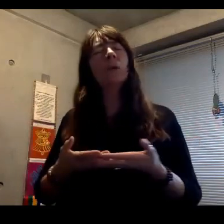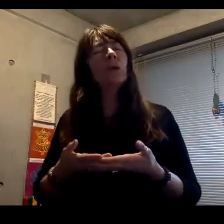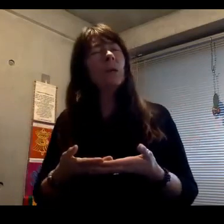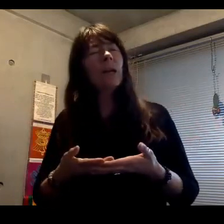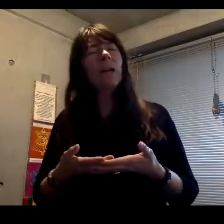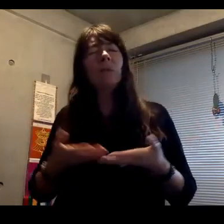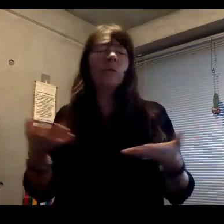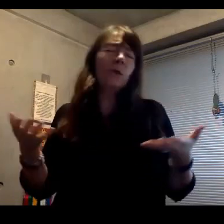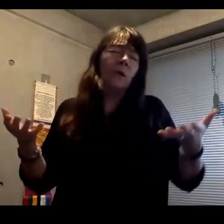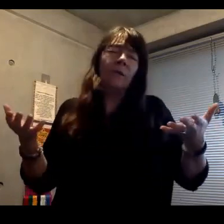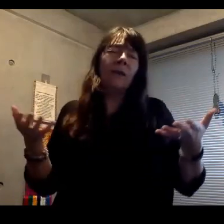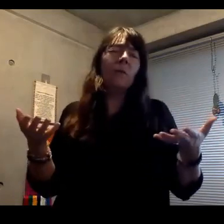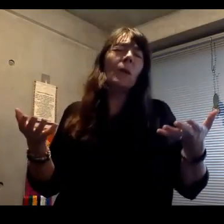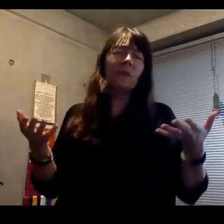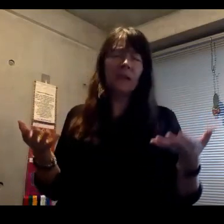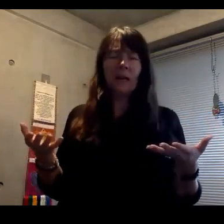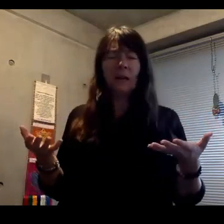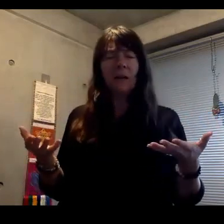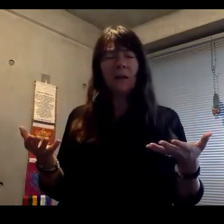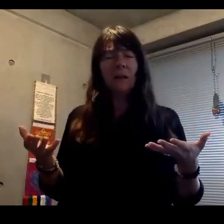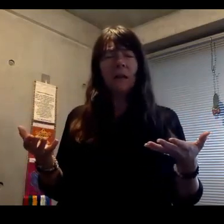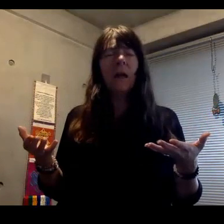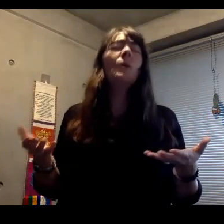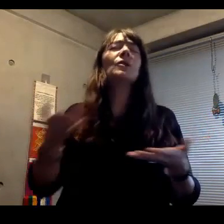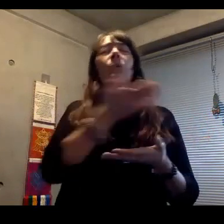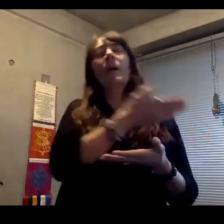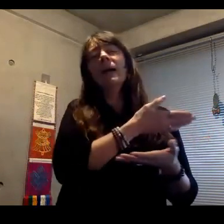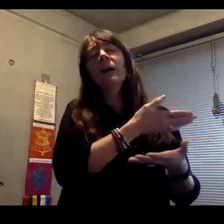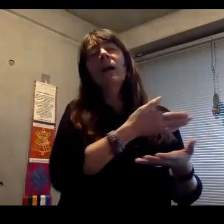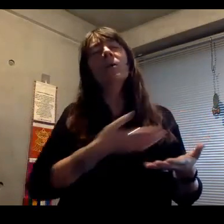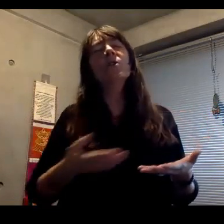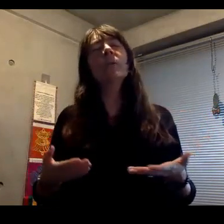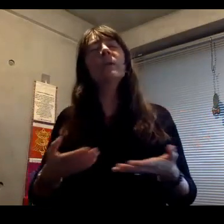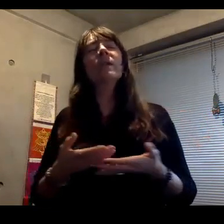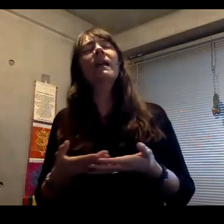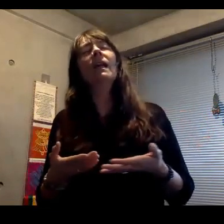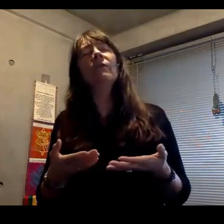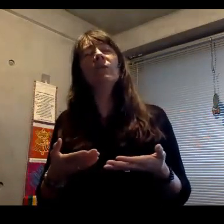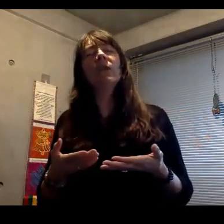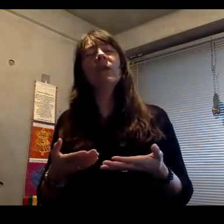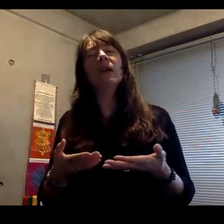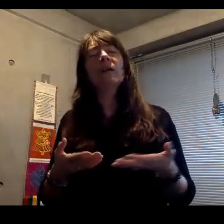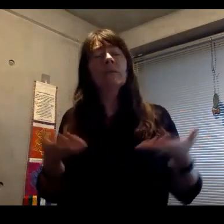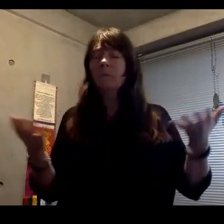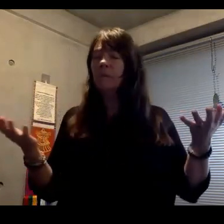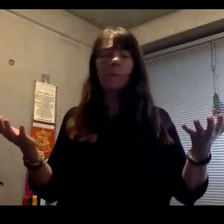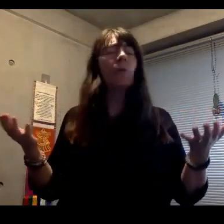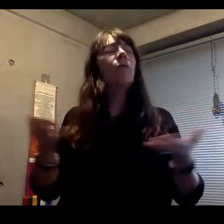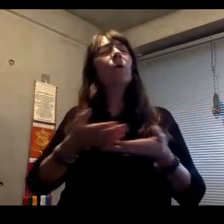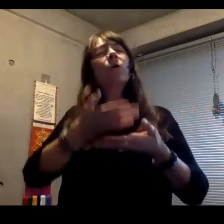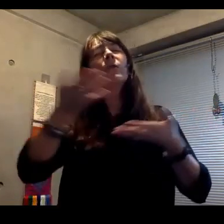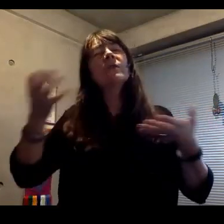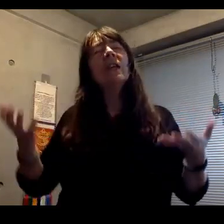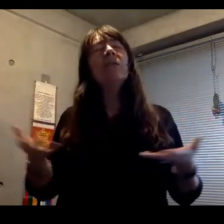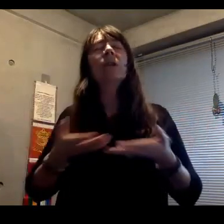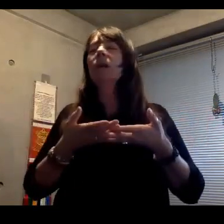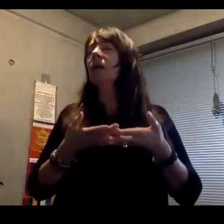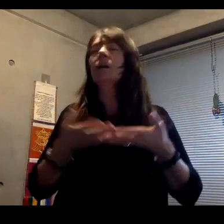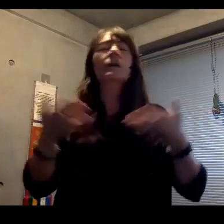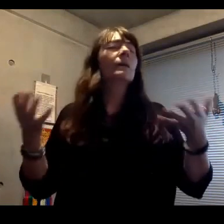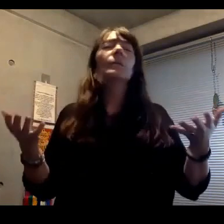into a human life before you even have a breath taken. I want to go back. I want to jump into that life over there. Before there's